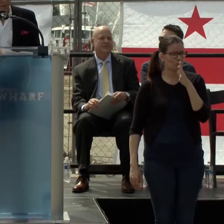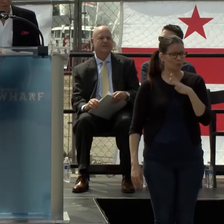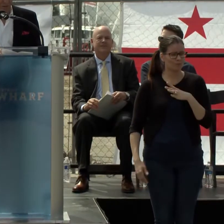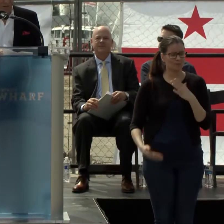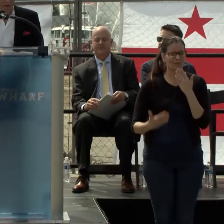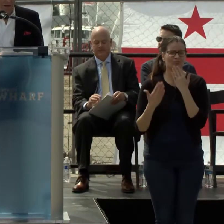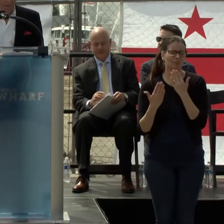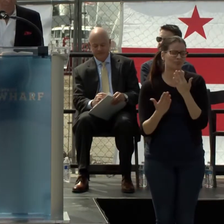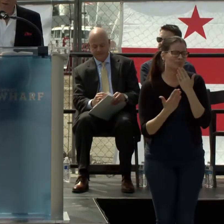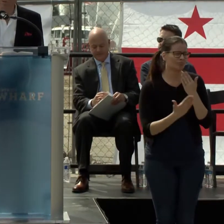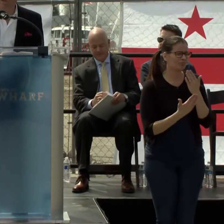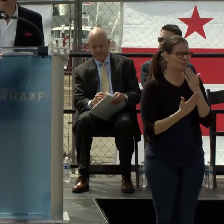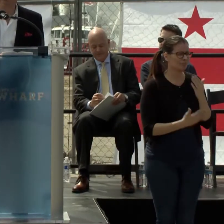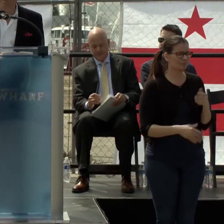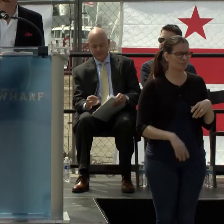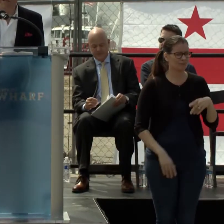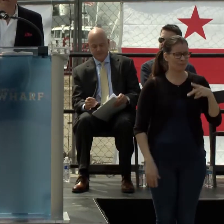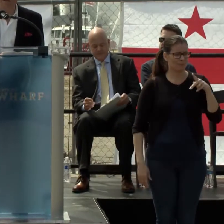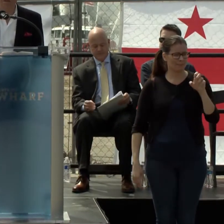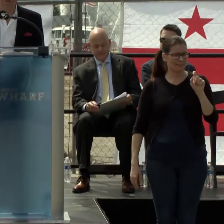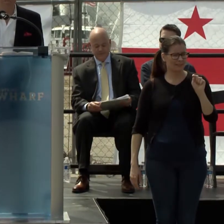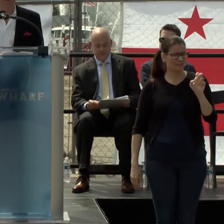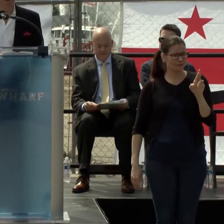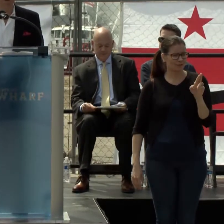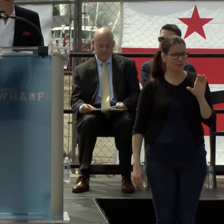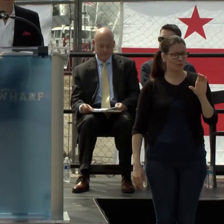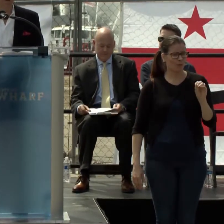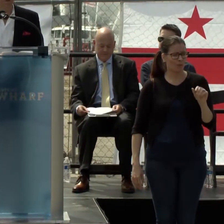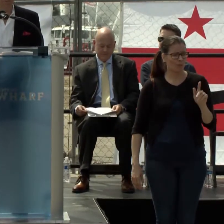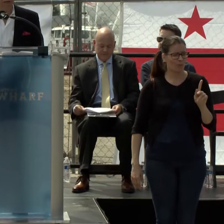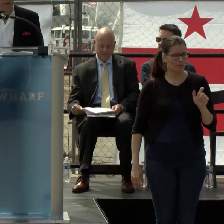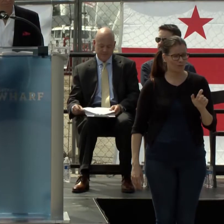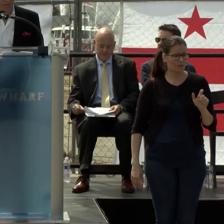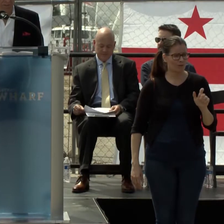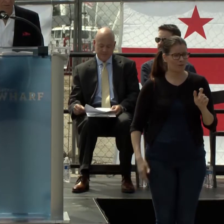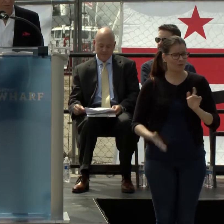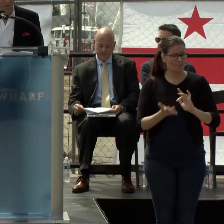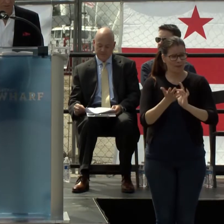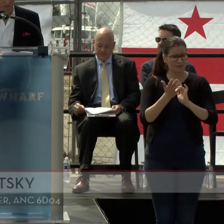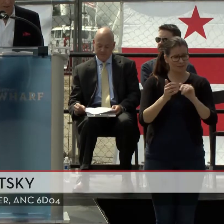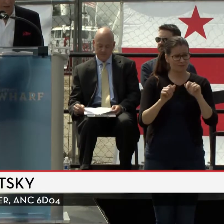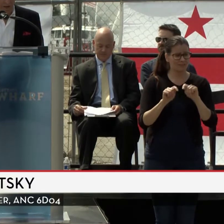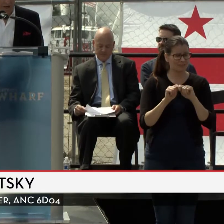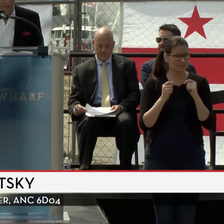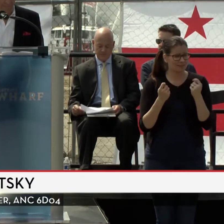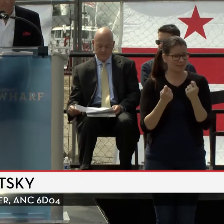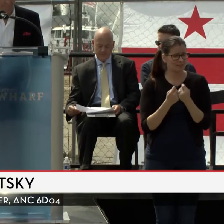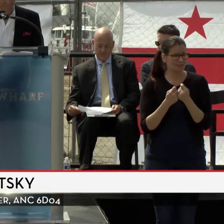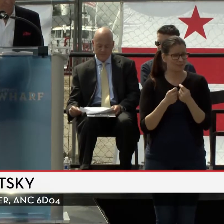and Peter Cole, members of the Hoffman-Madison team, and members of the P. N. Hoffman team as well,